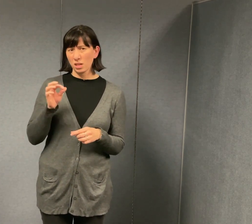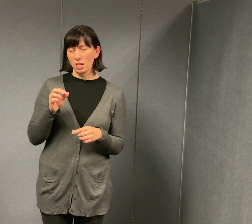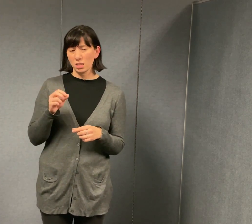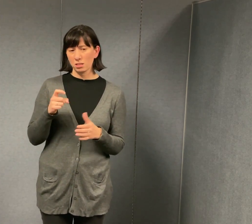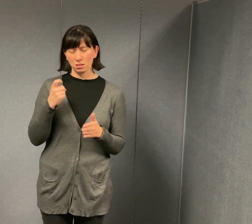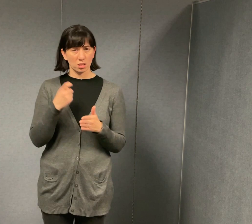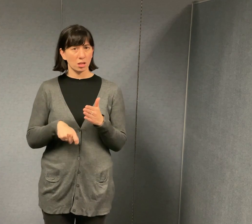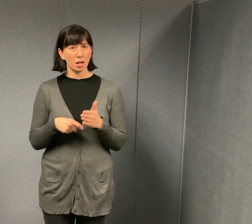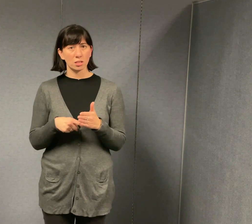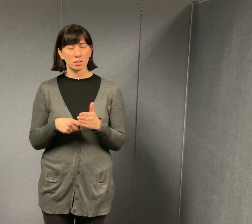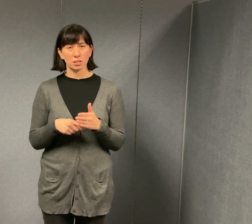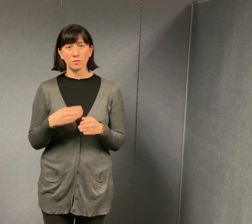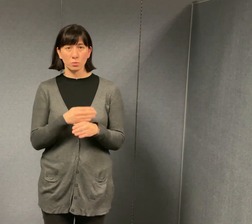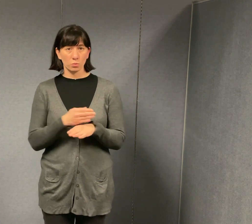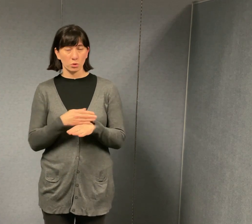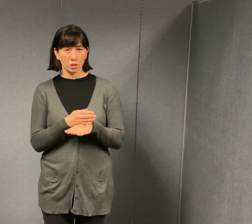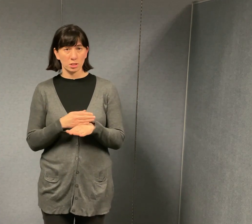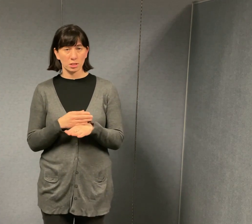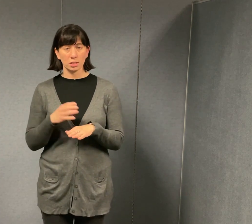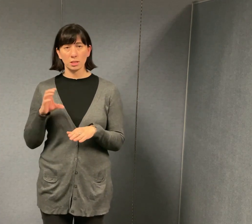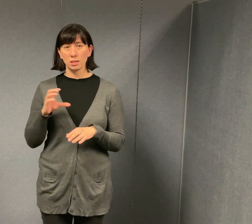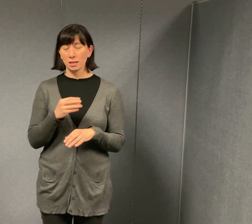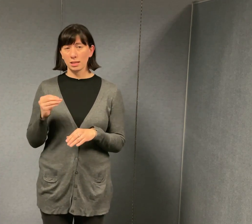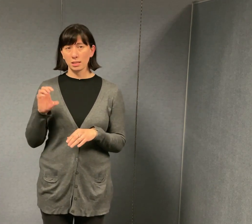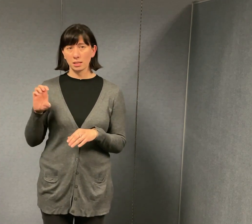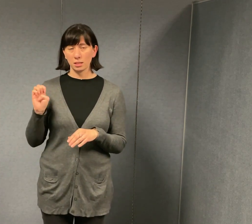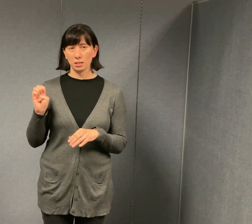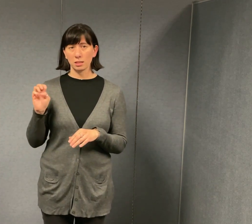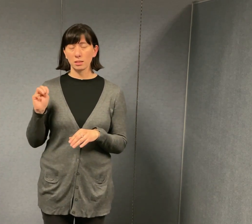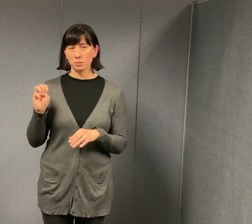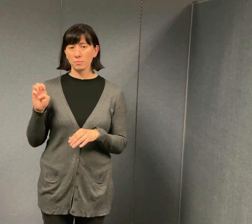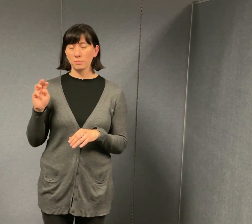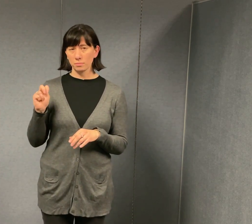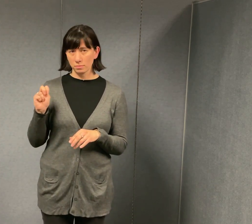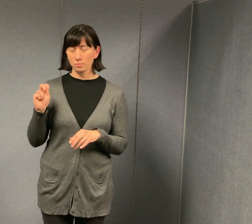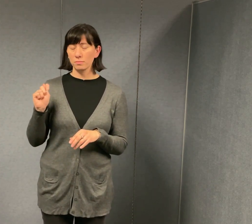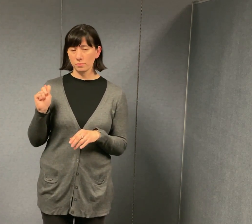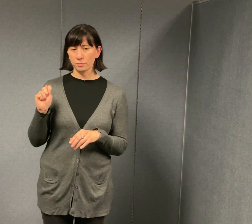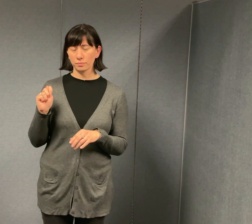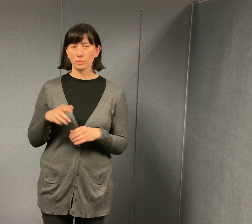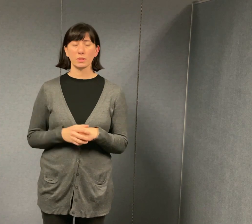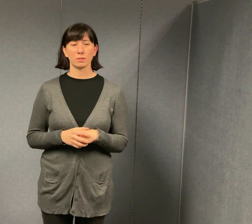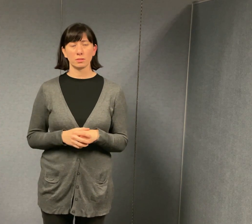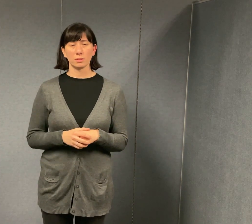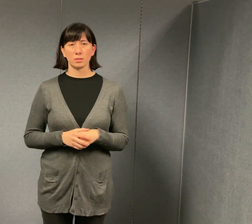And to do this, we are going to use a basic formula that we've studied a lot